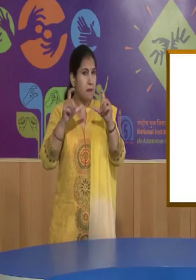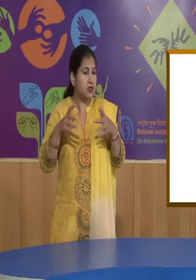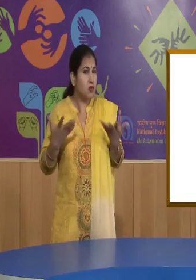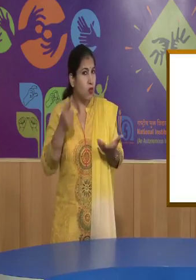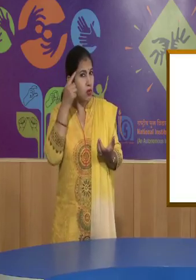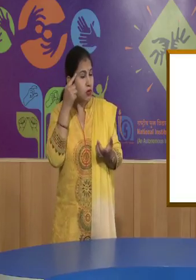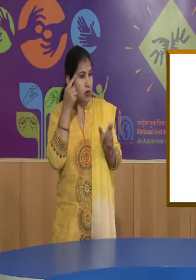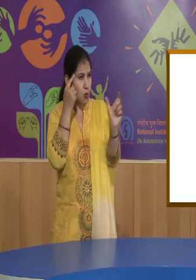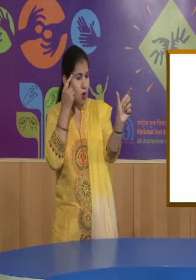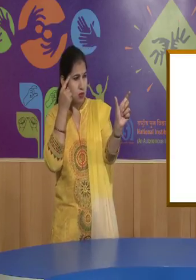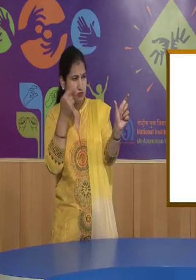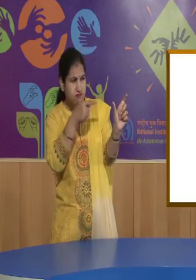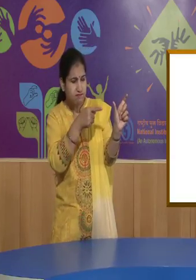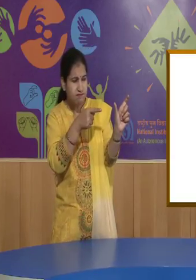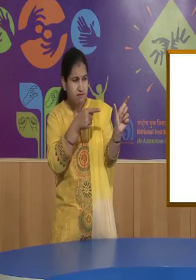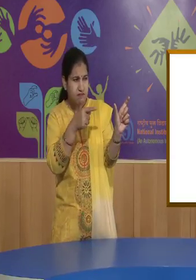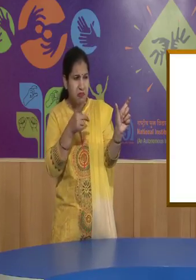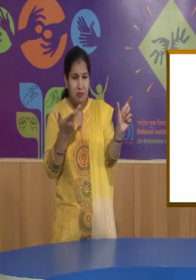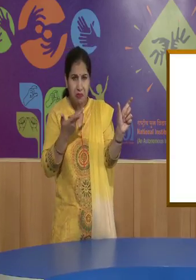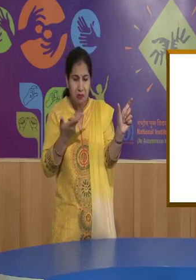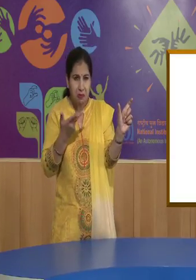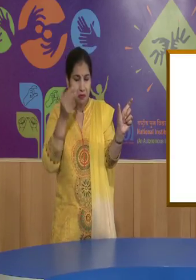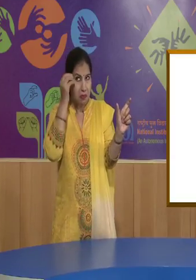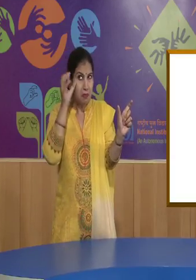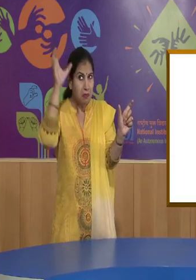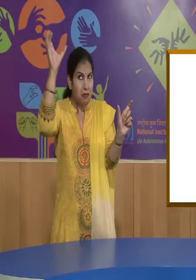see this word Industrial Revolution?